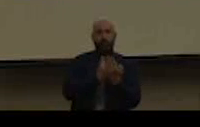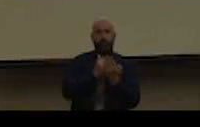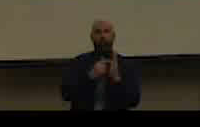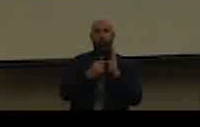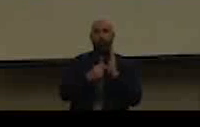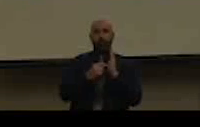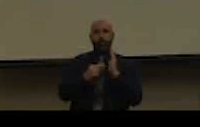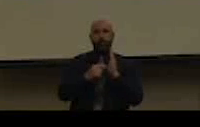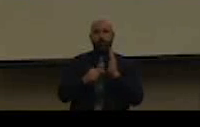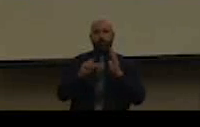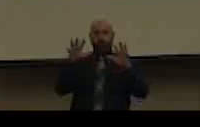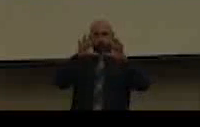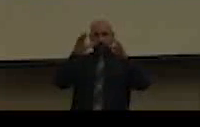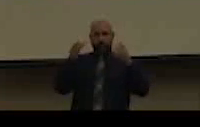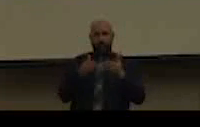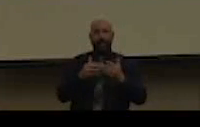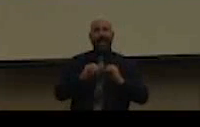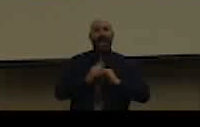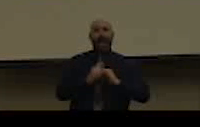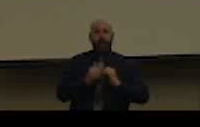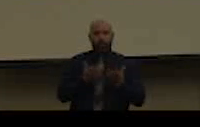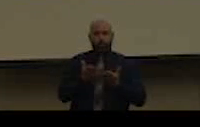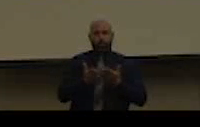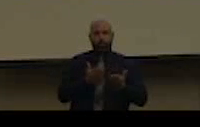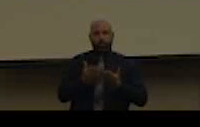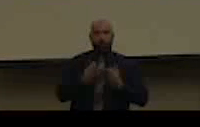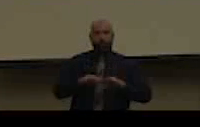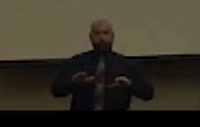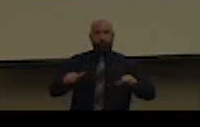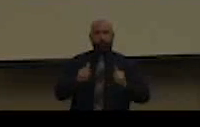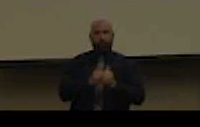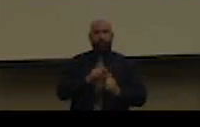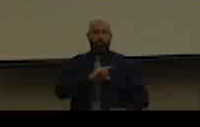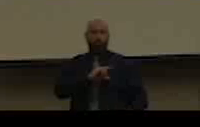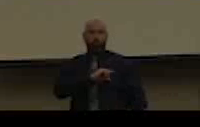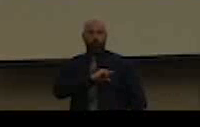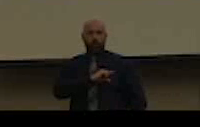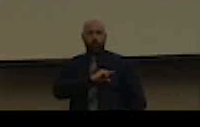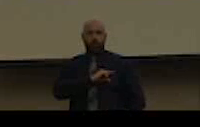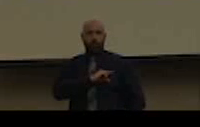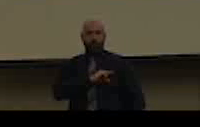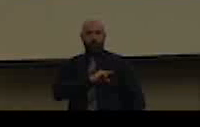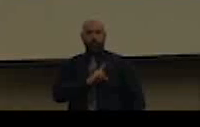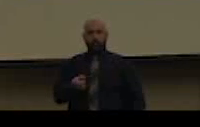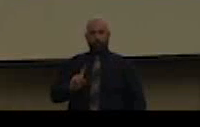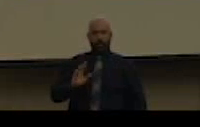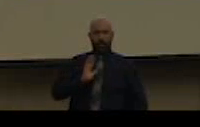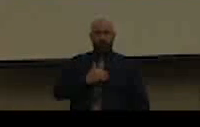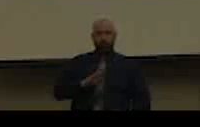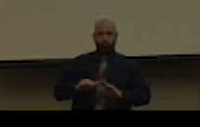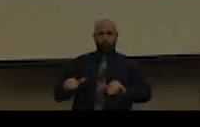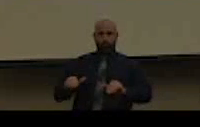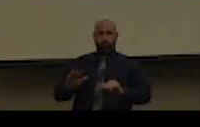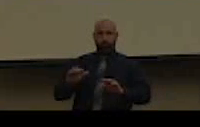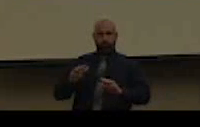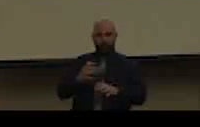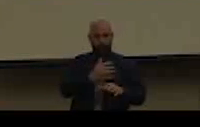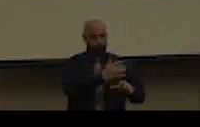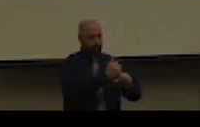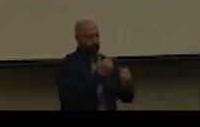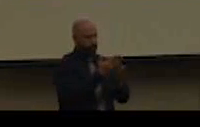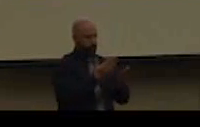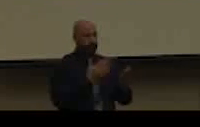quality. It is just where children are being served, and it is our obligation as a state agency to try to support. So we are